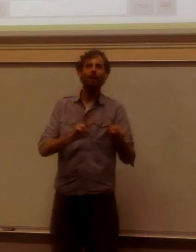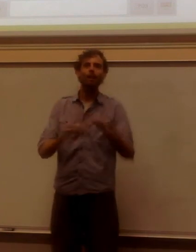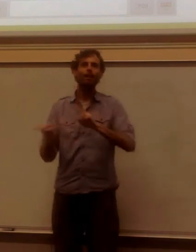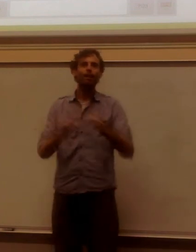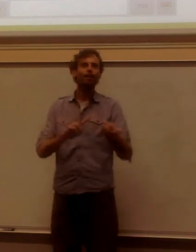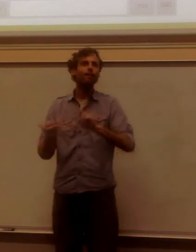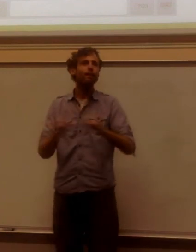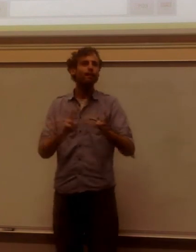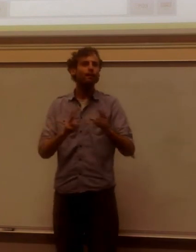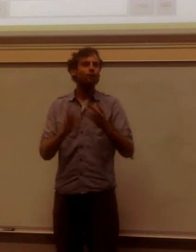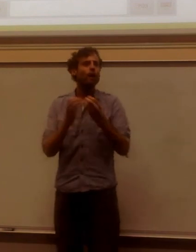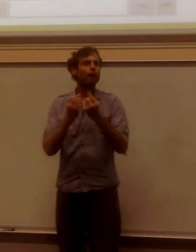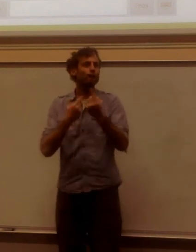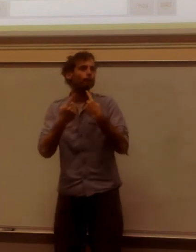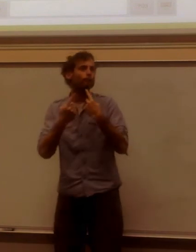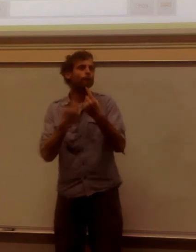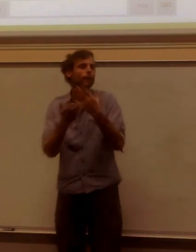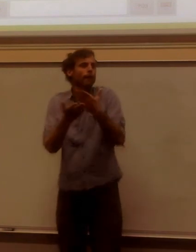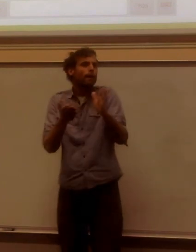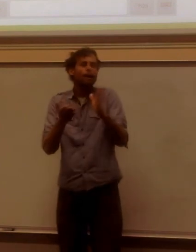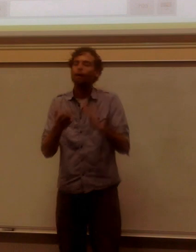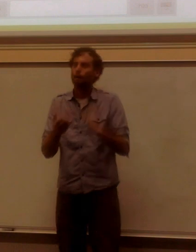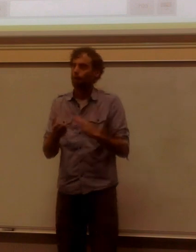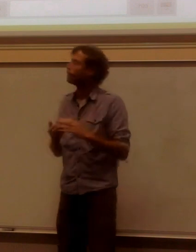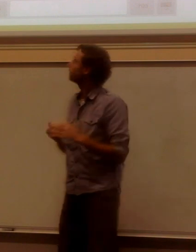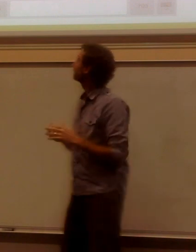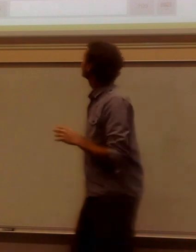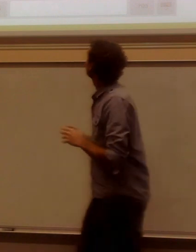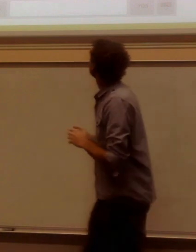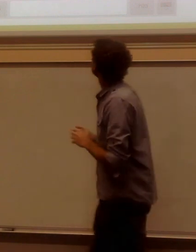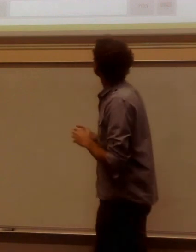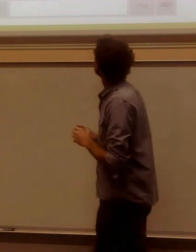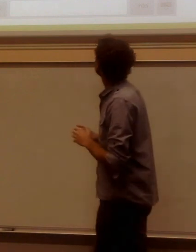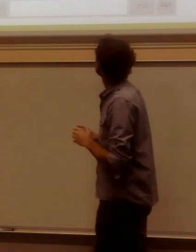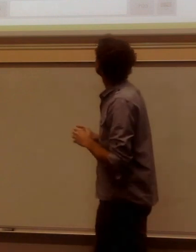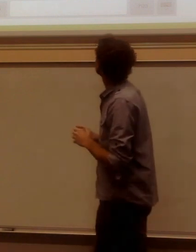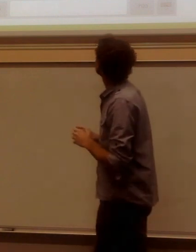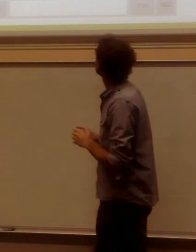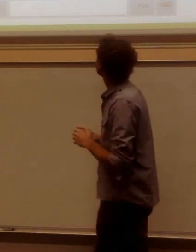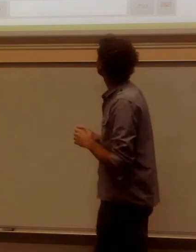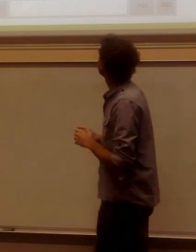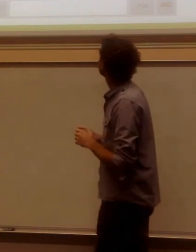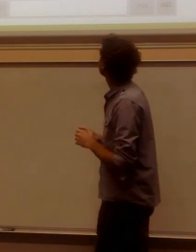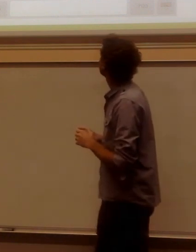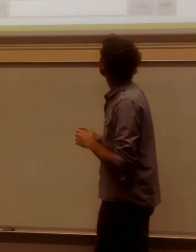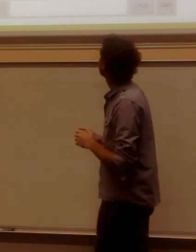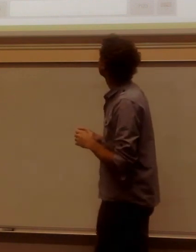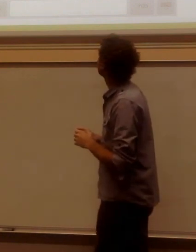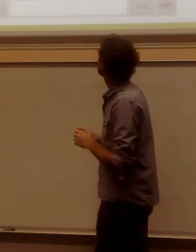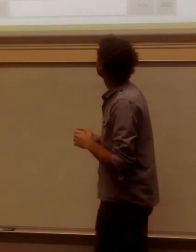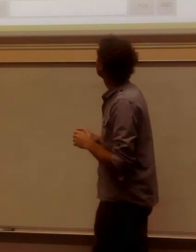person or a phone number to call, and that can actually give you an extra layer of text for the communication